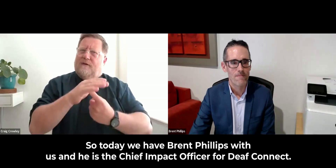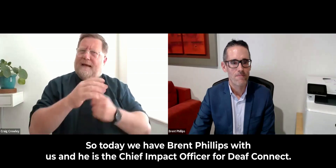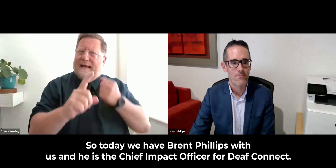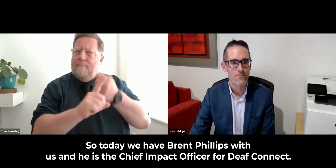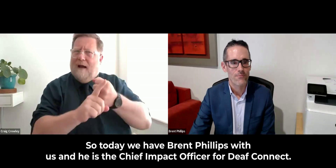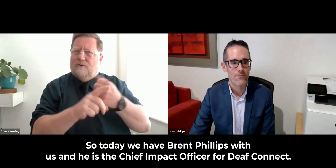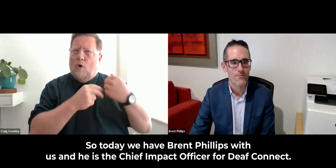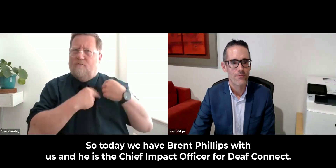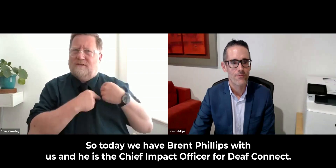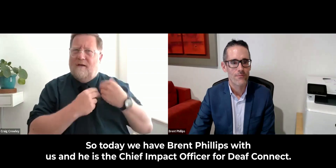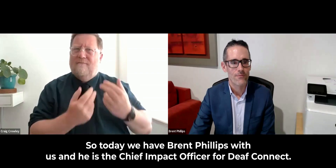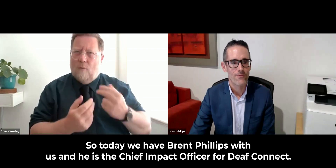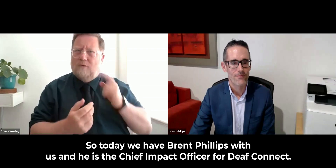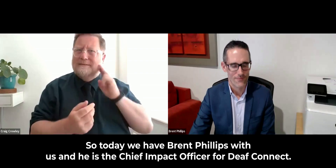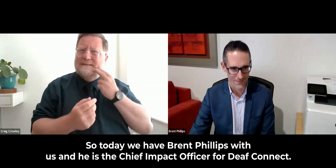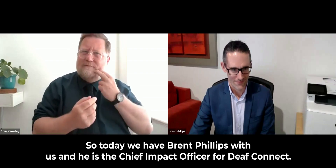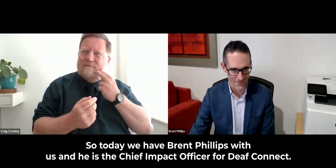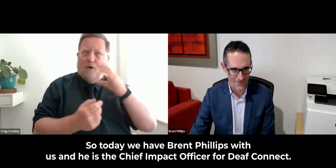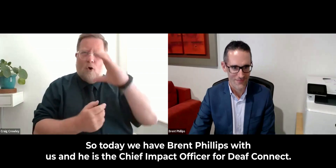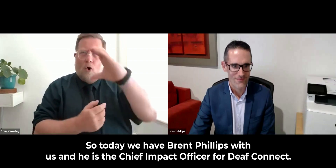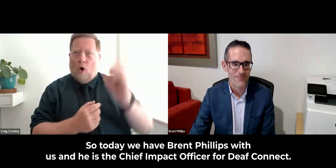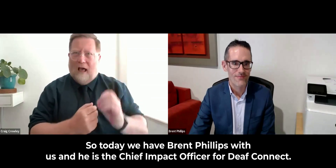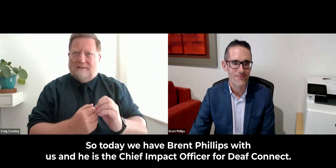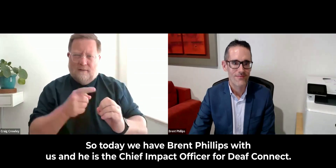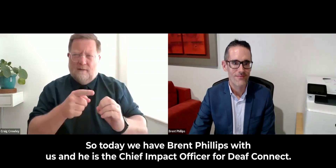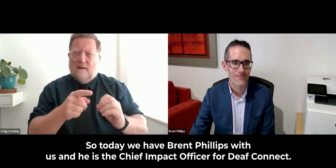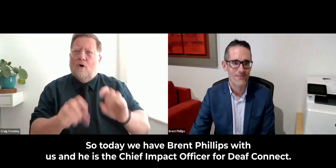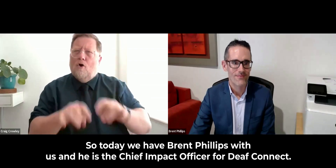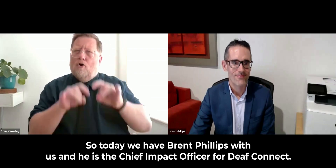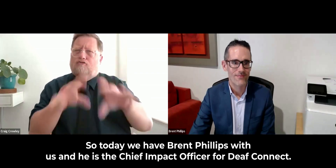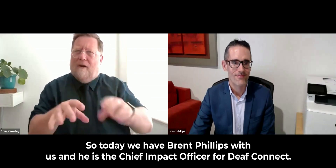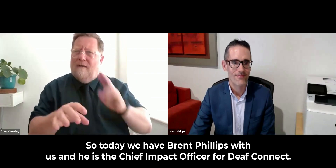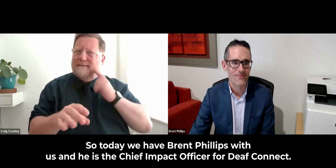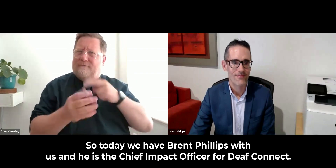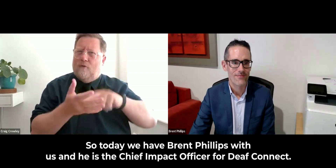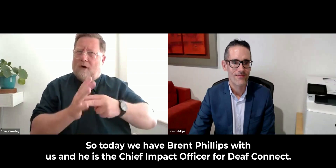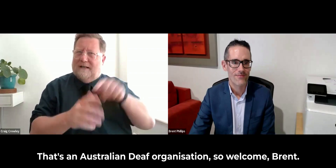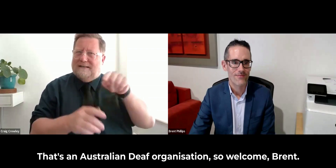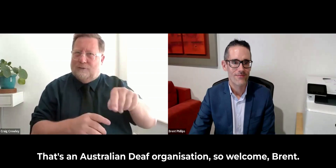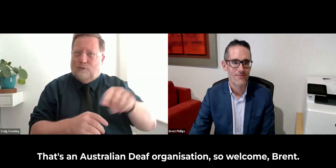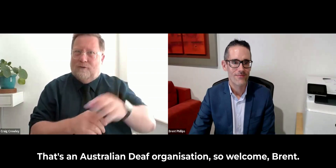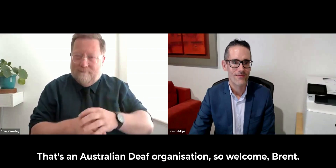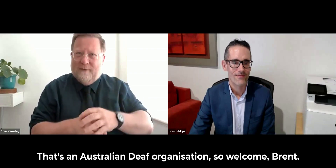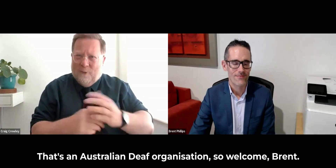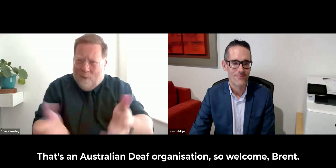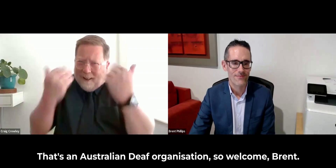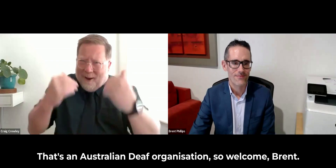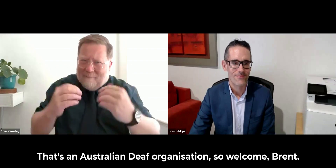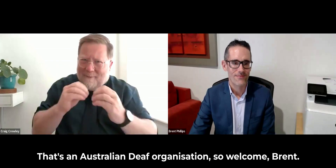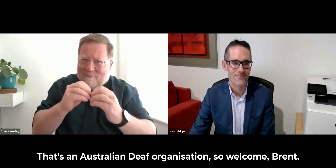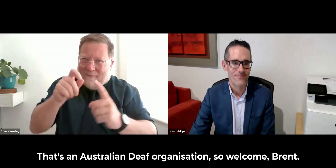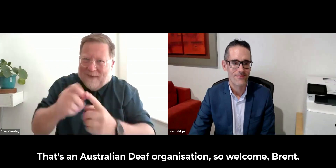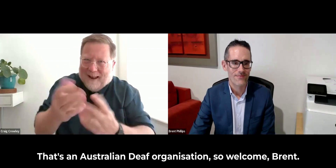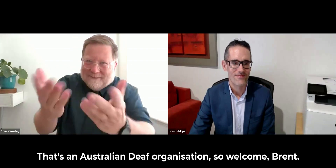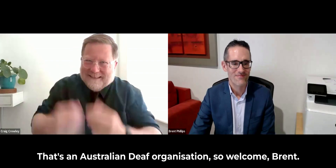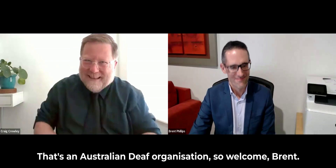and he is Chief Impact Officer for Deaf Connect. That's an Australian deaf organisation.